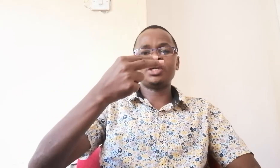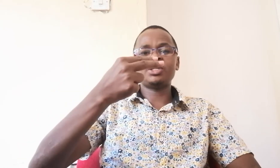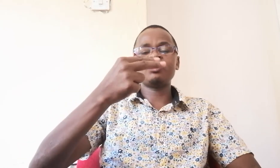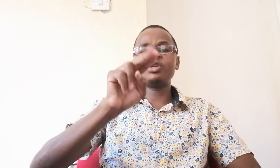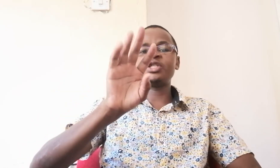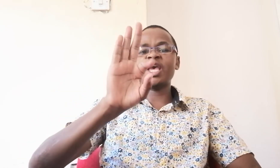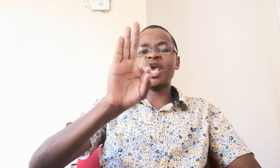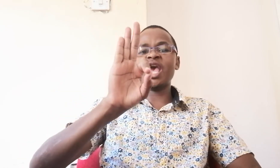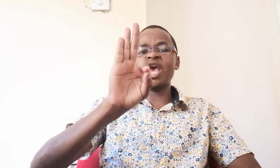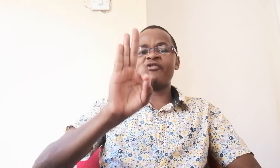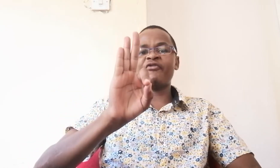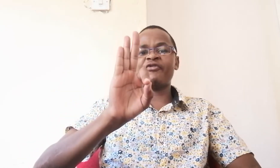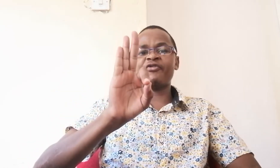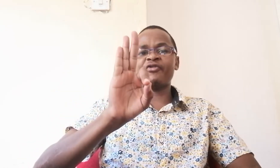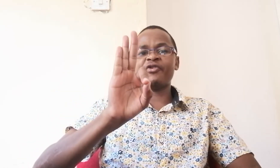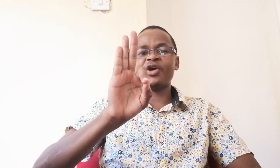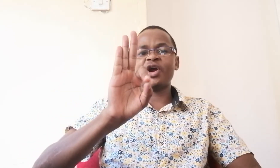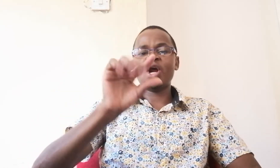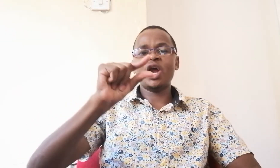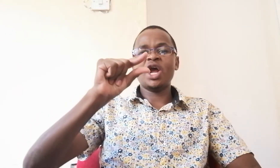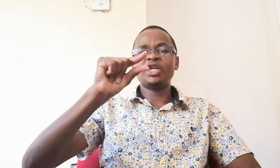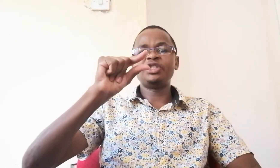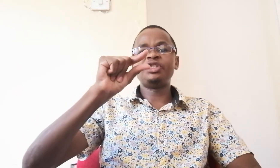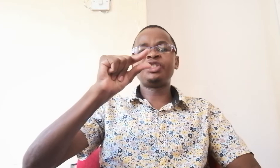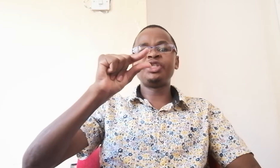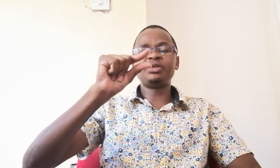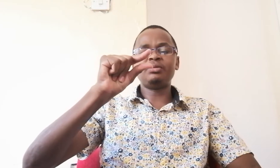So this is F, G,